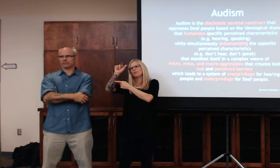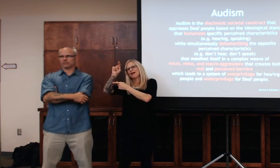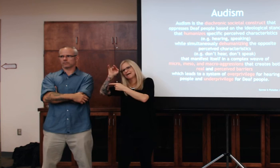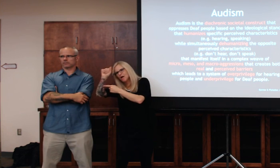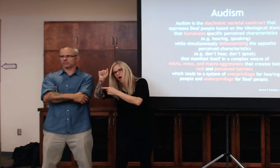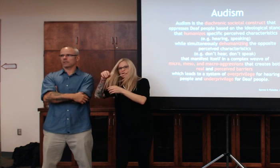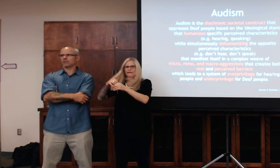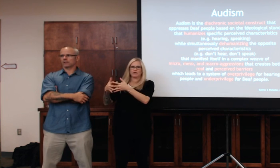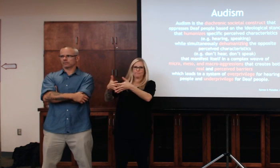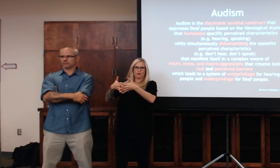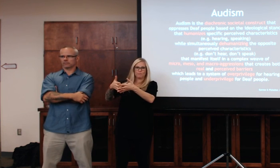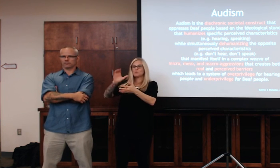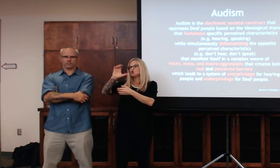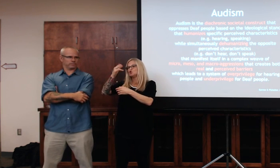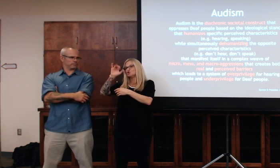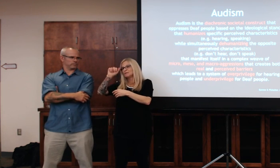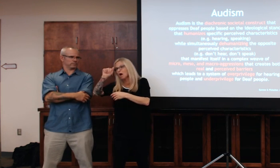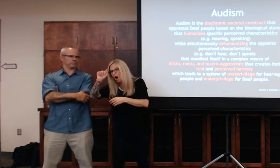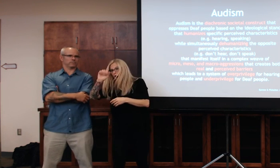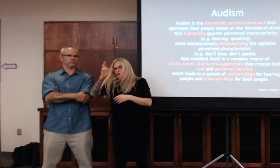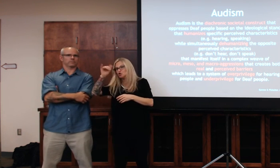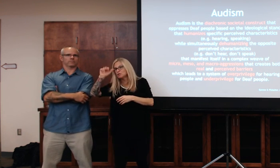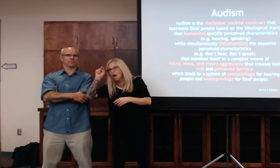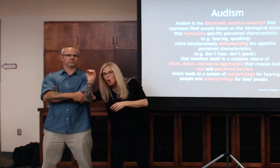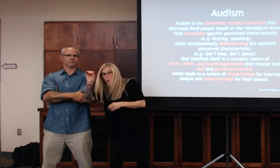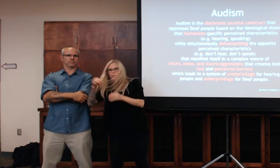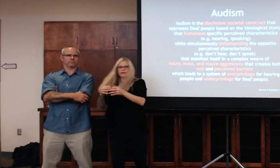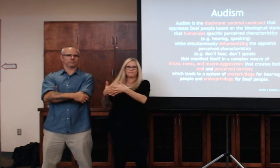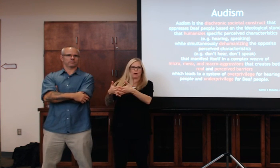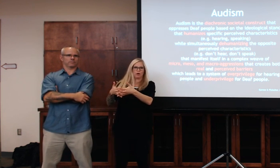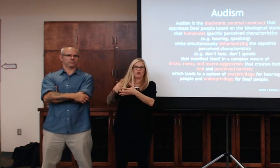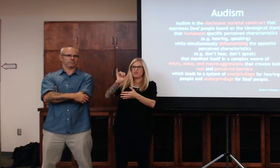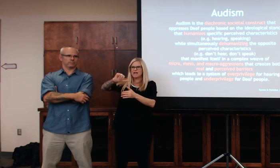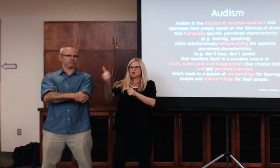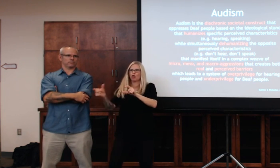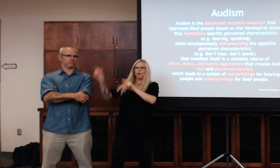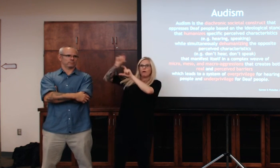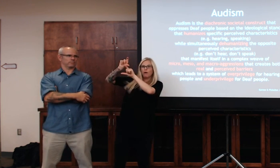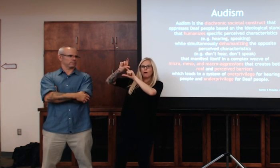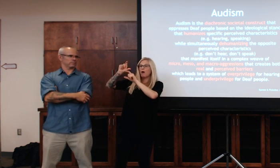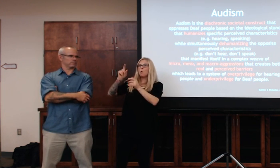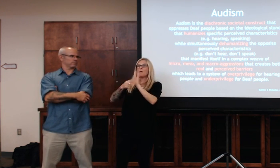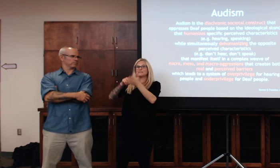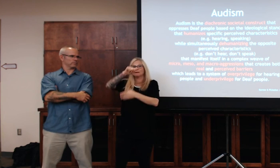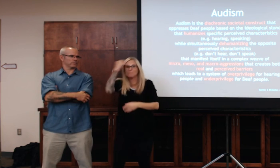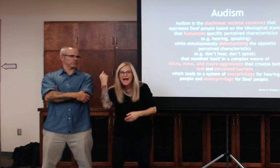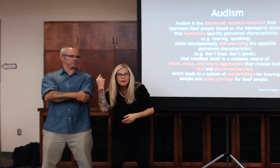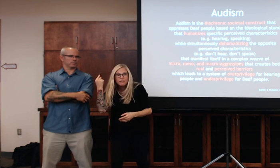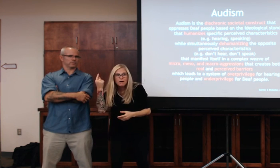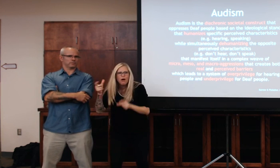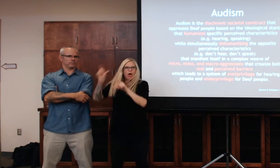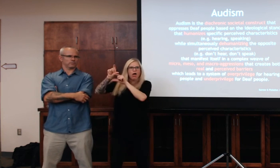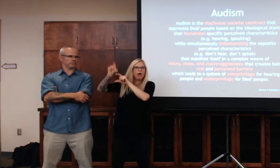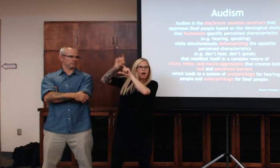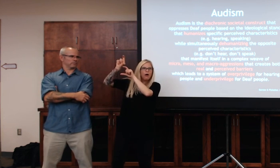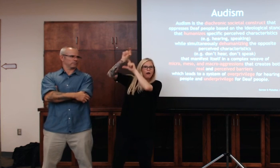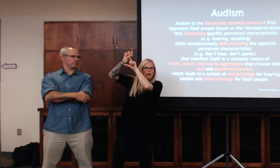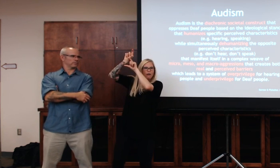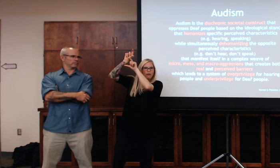Latinx. Would be Latino, Latina. A Chicano, Chicana. That's another layer. What it means to be